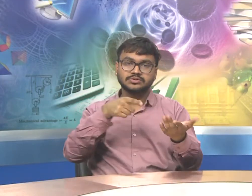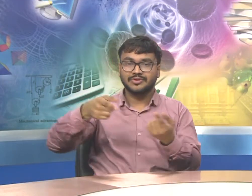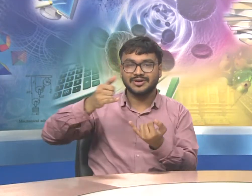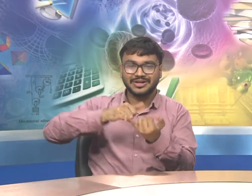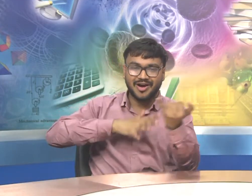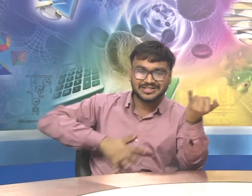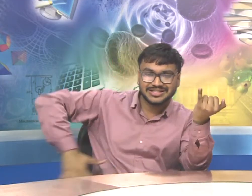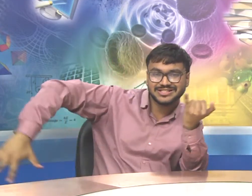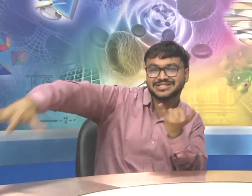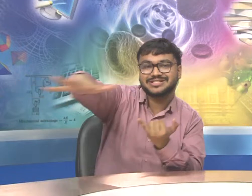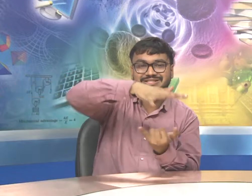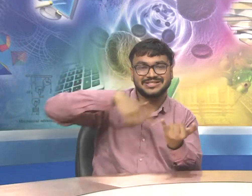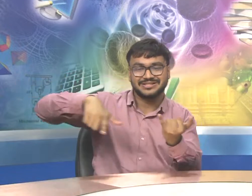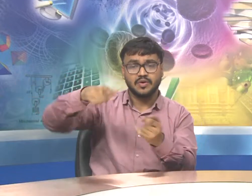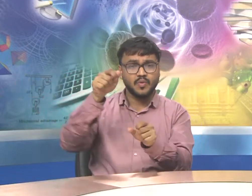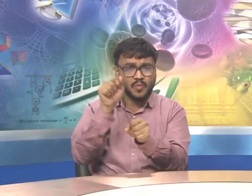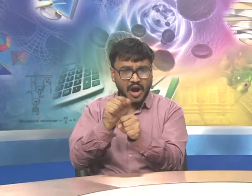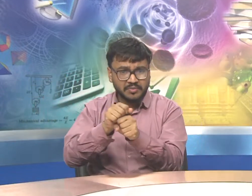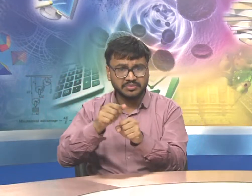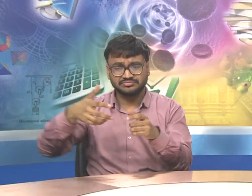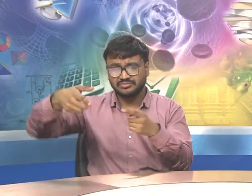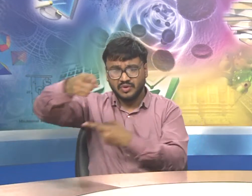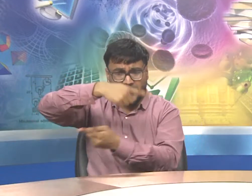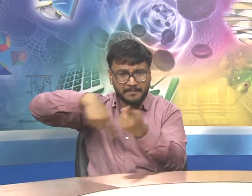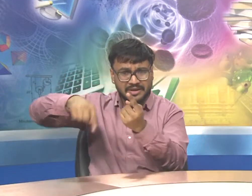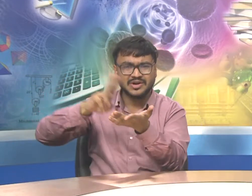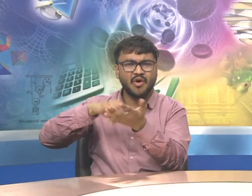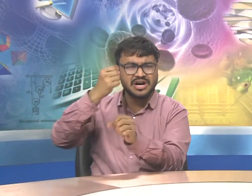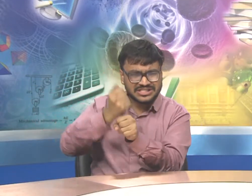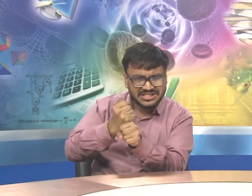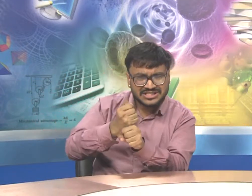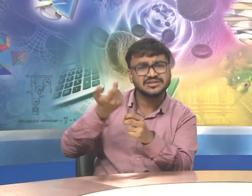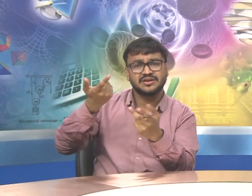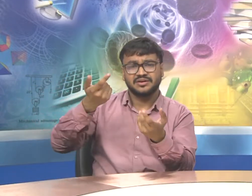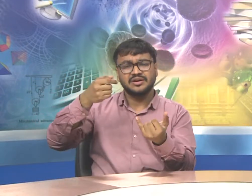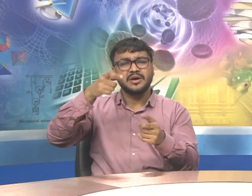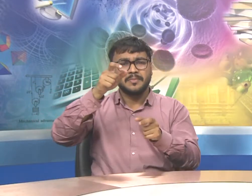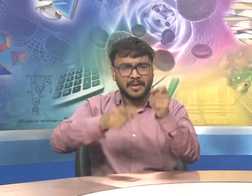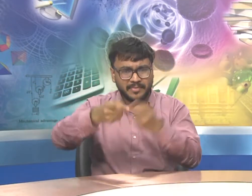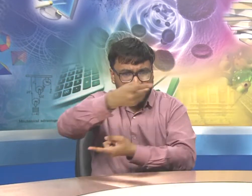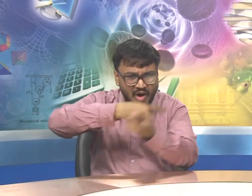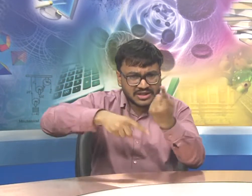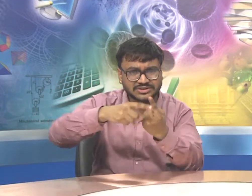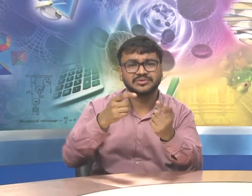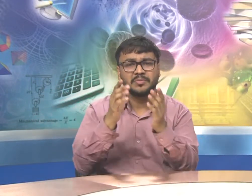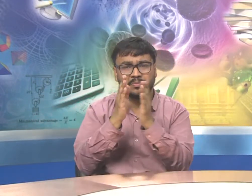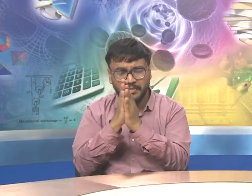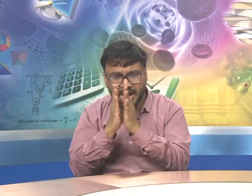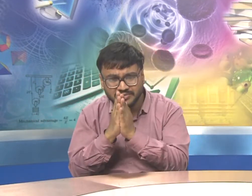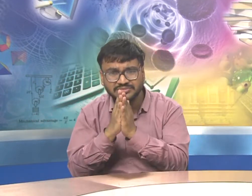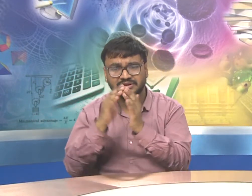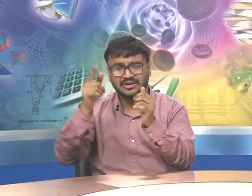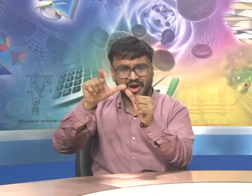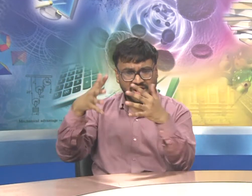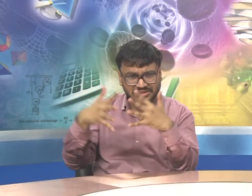The Supreme Court, on the basis of letters received from journalists, lawyers,